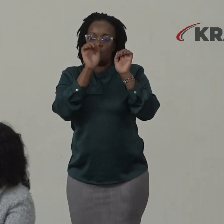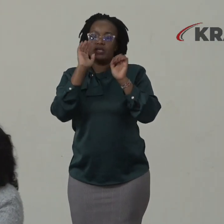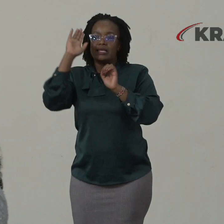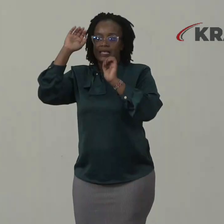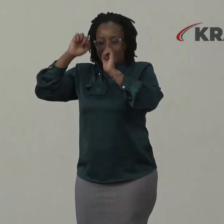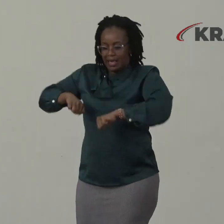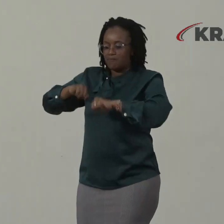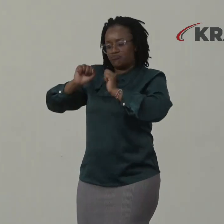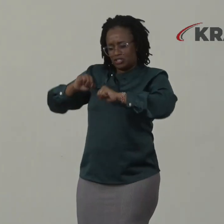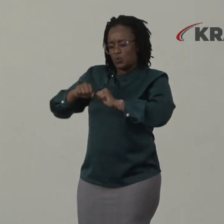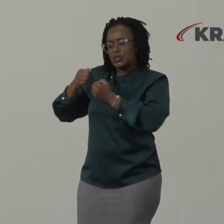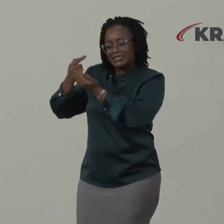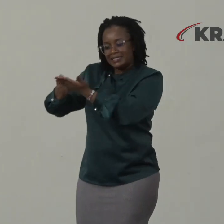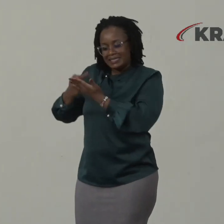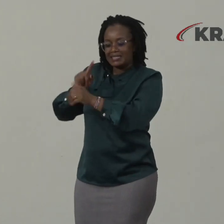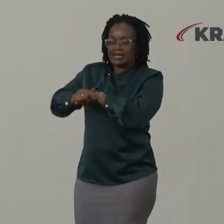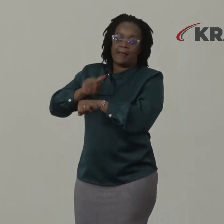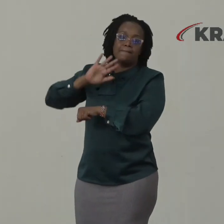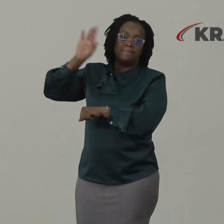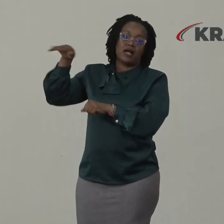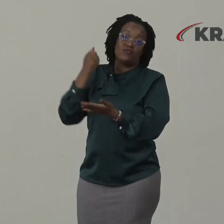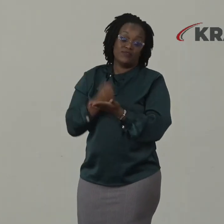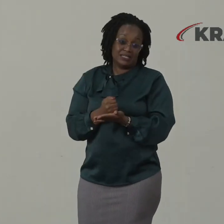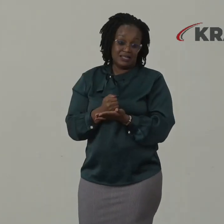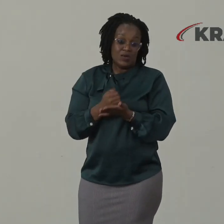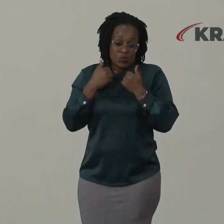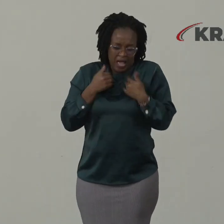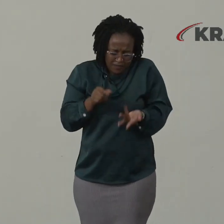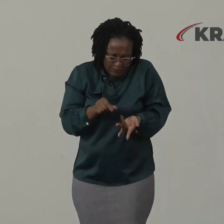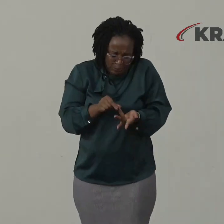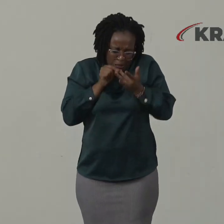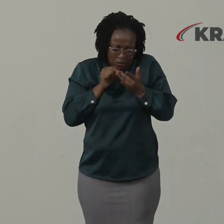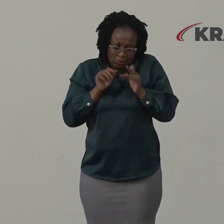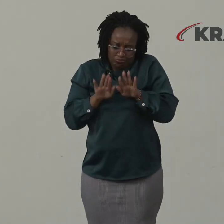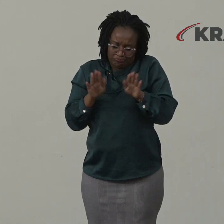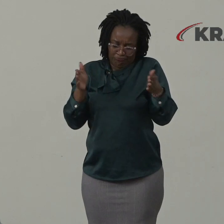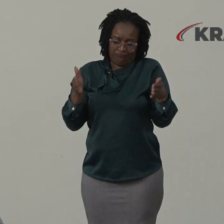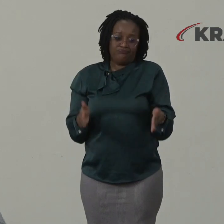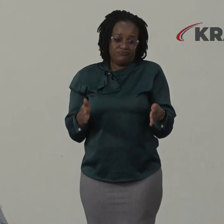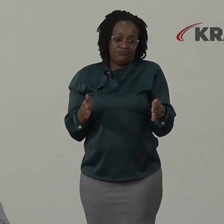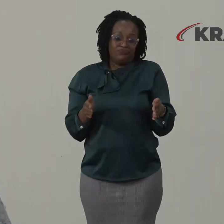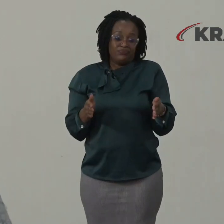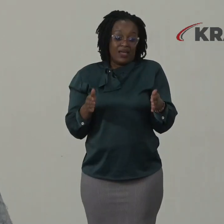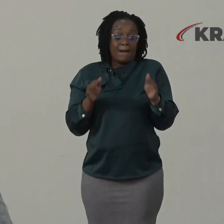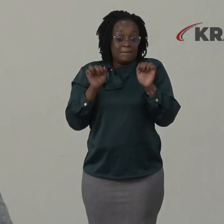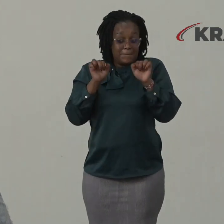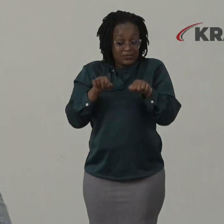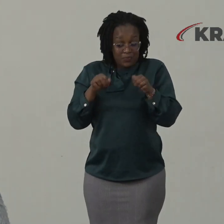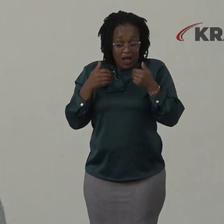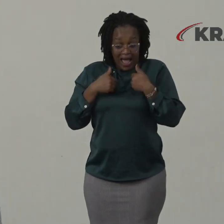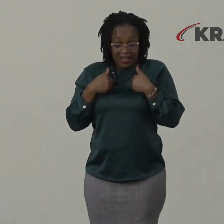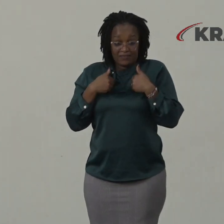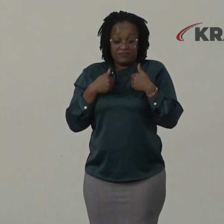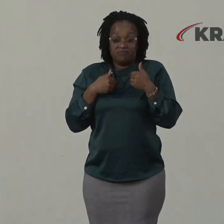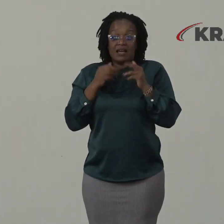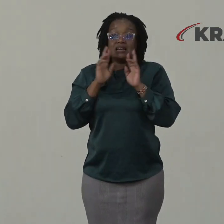Yes. We can have special desks. We can be able to generate a report for them.